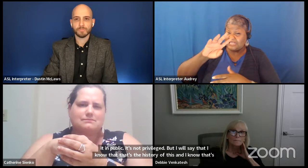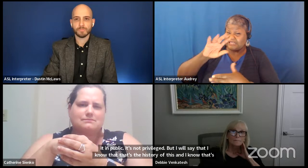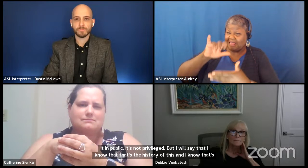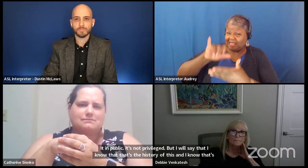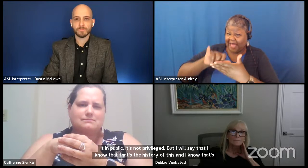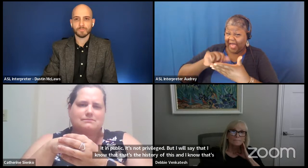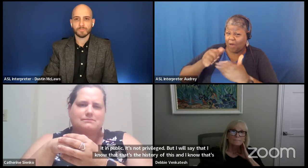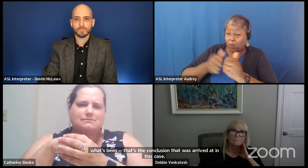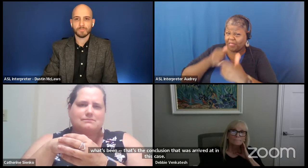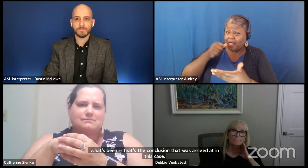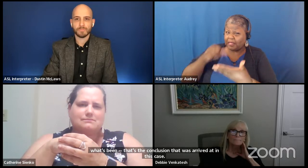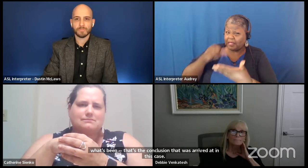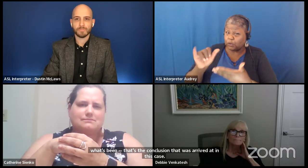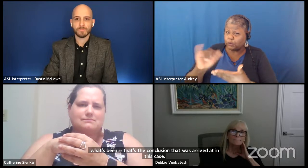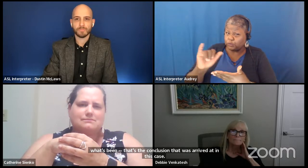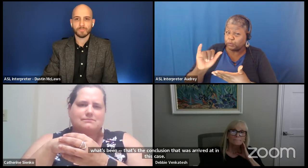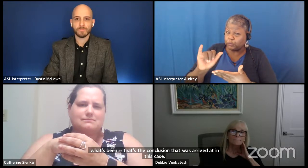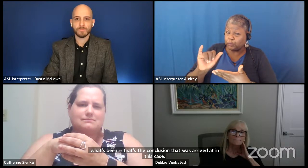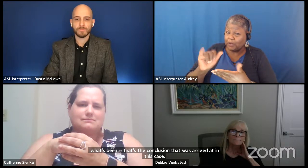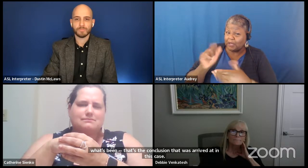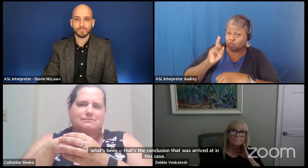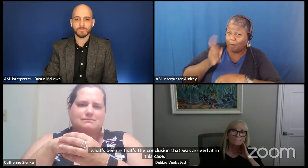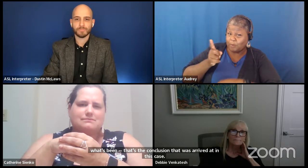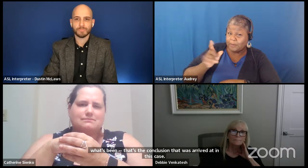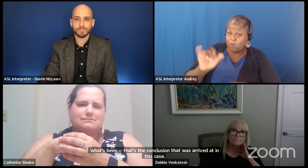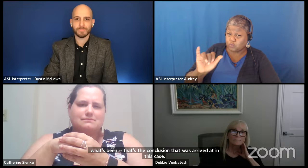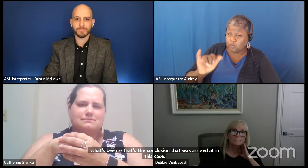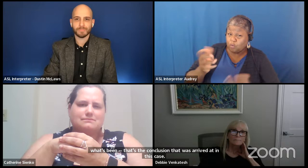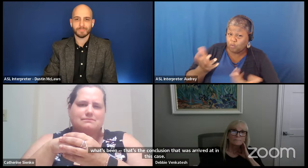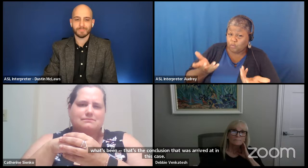with it that would in and of itself be a reprimand?